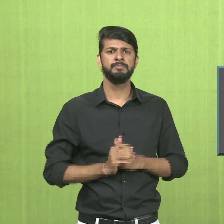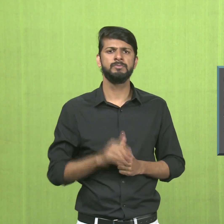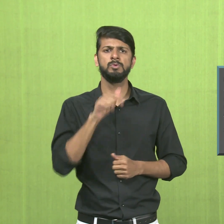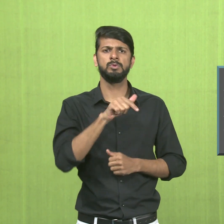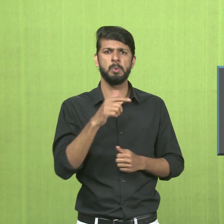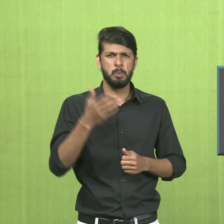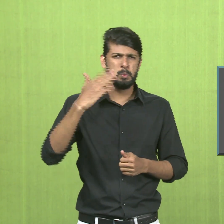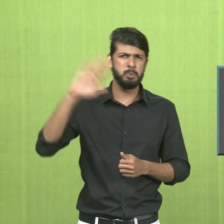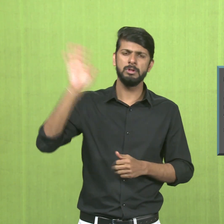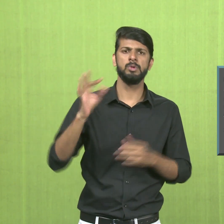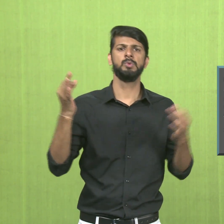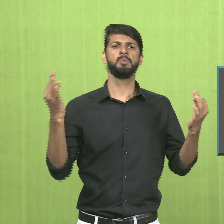The period is contemporary.